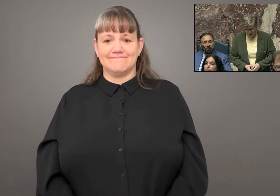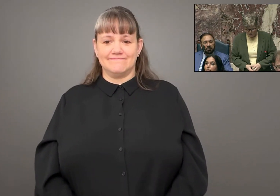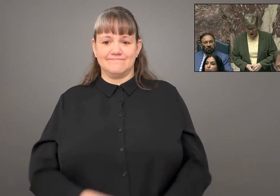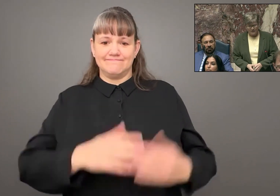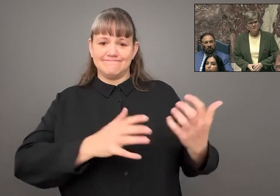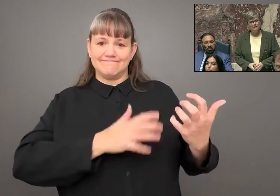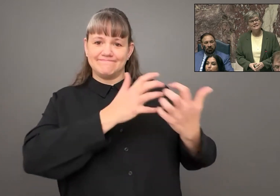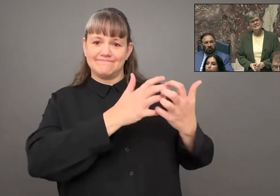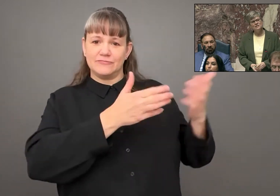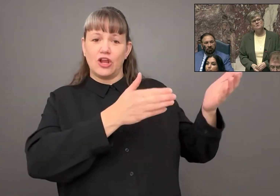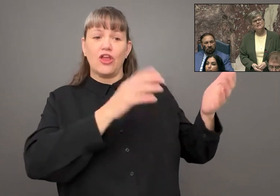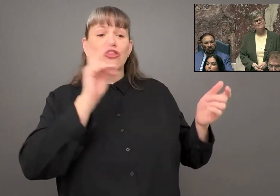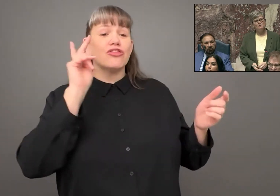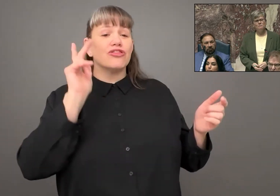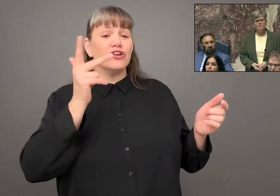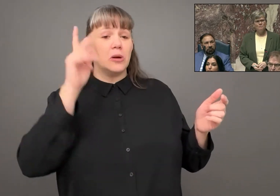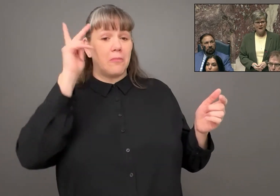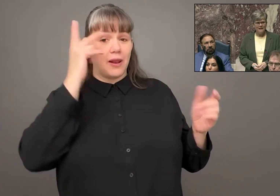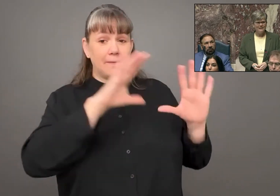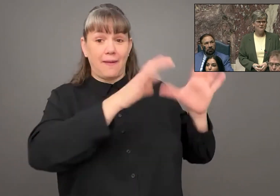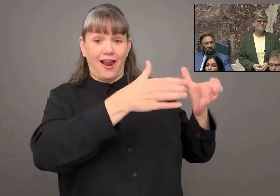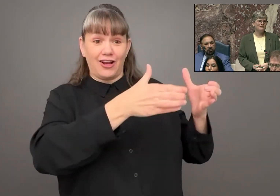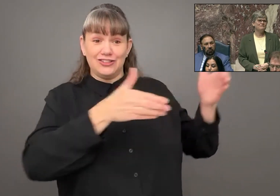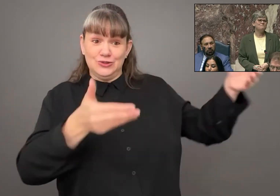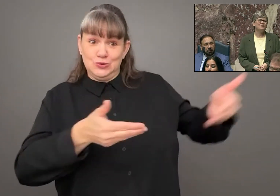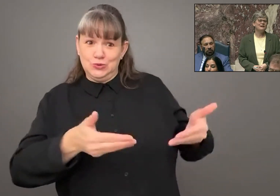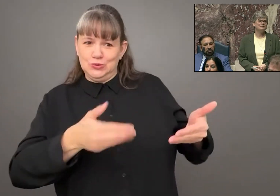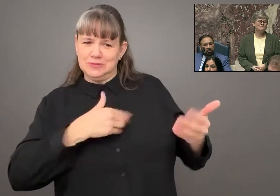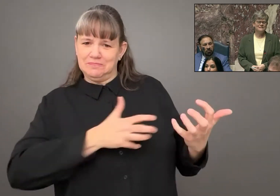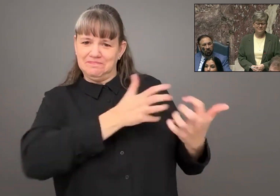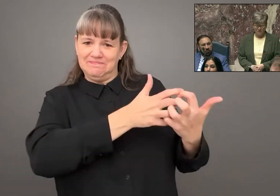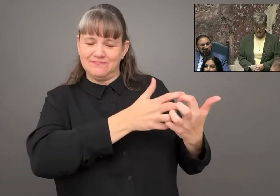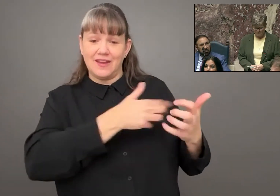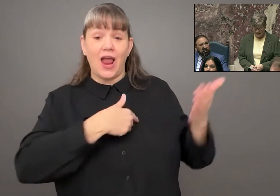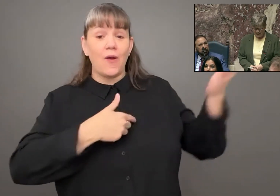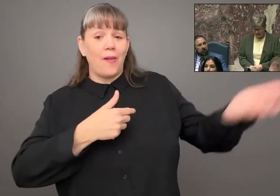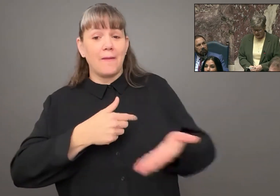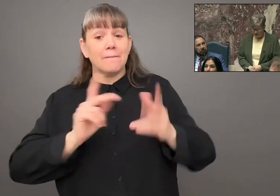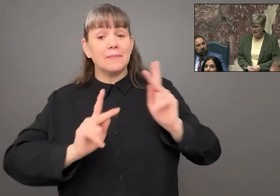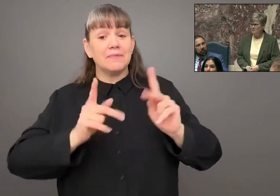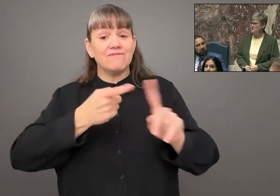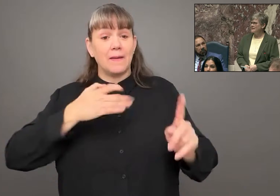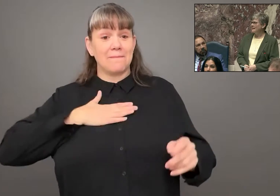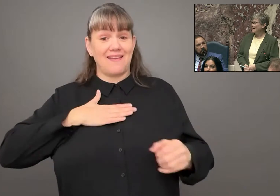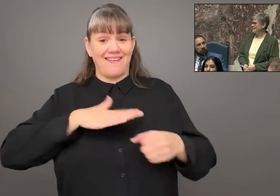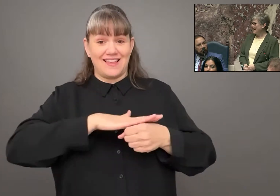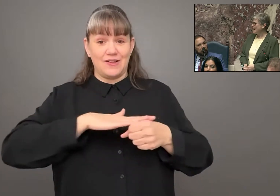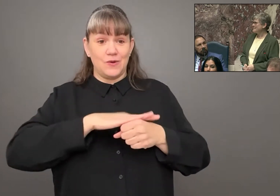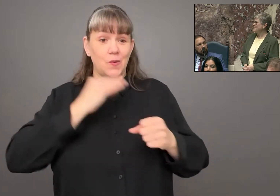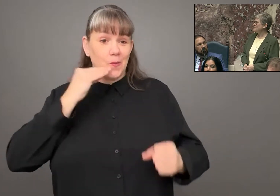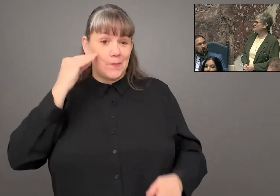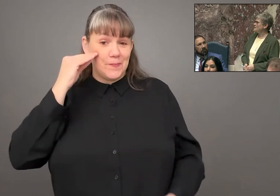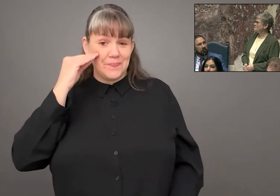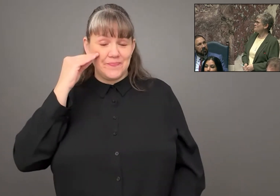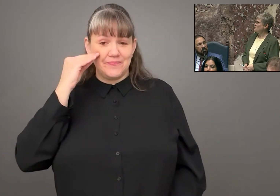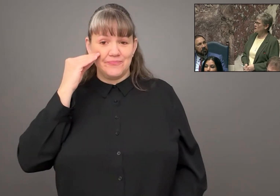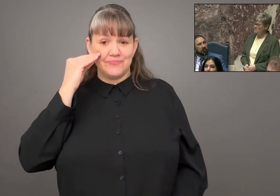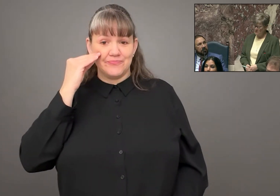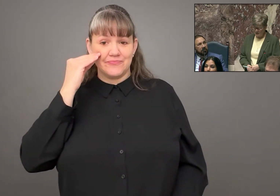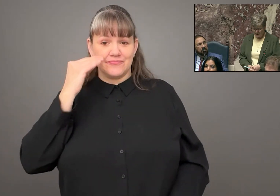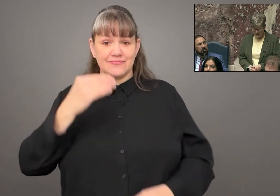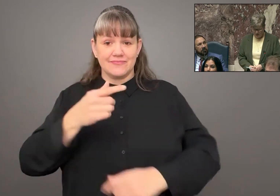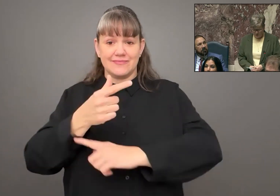I want to welcome constituents from my home of Mid-Island Pacific Rim, Gary Gibson and Kathy Gibson from